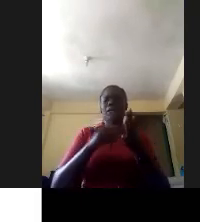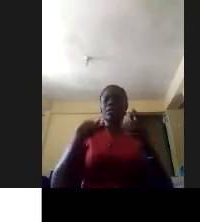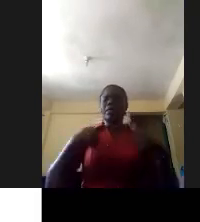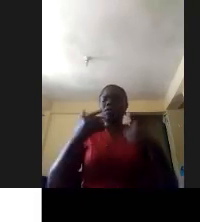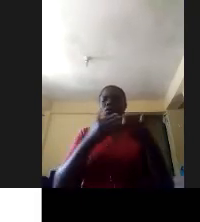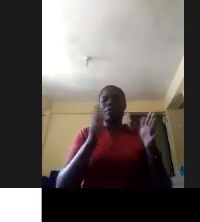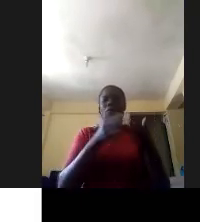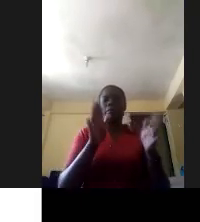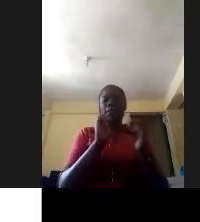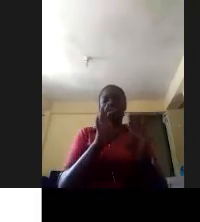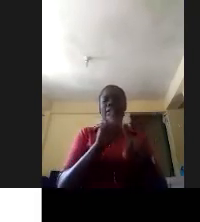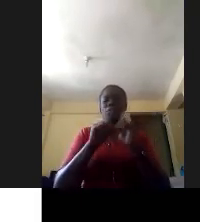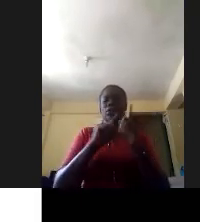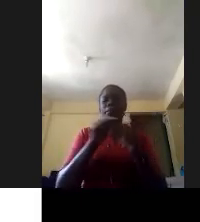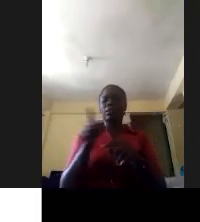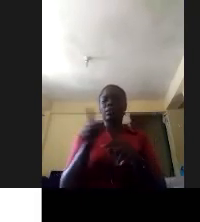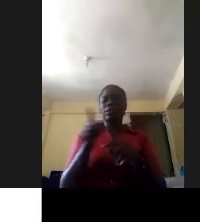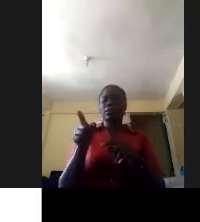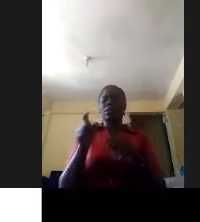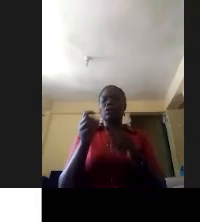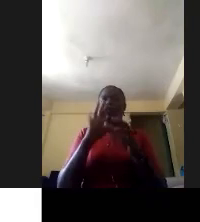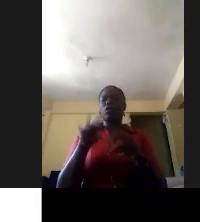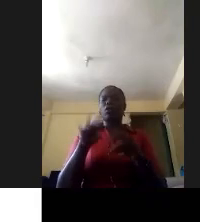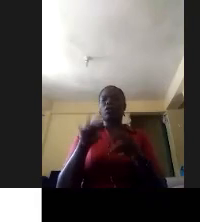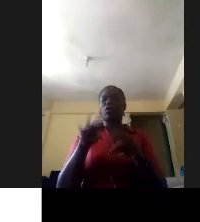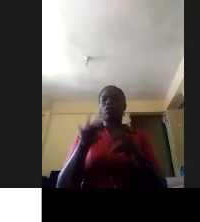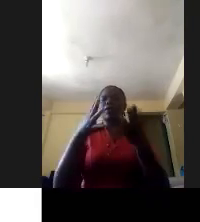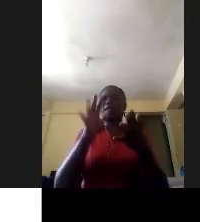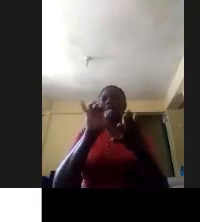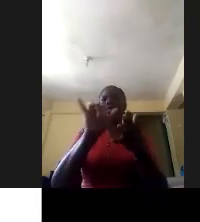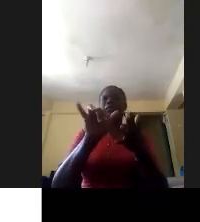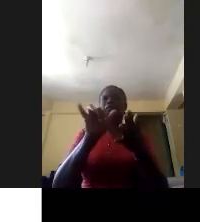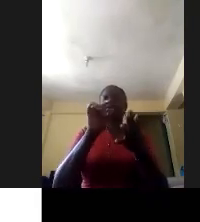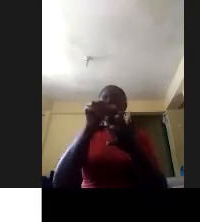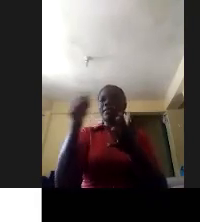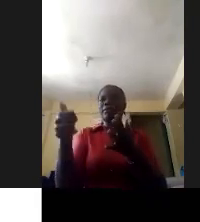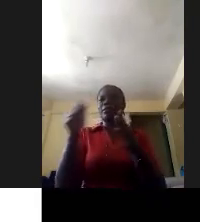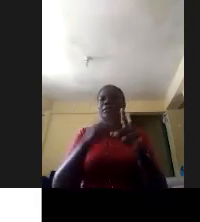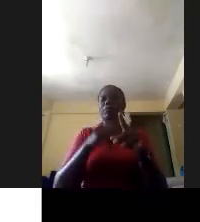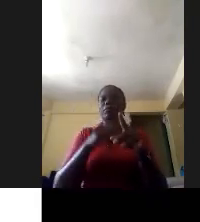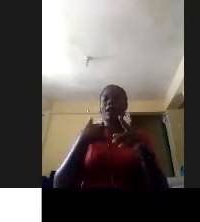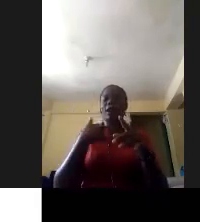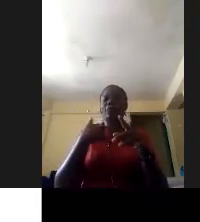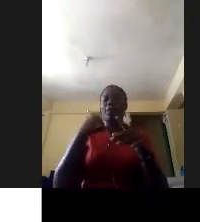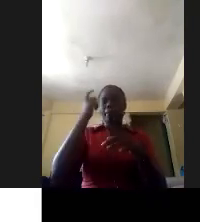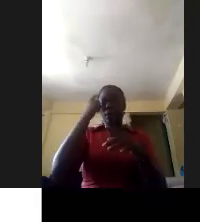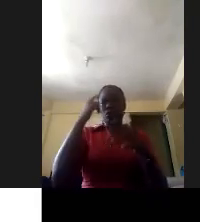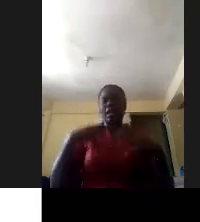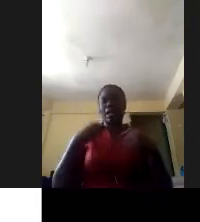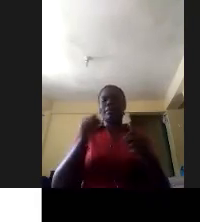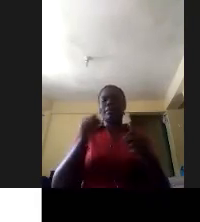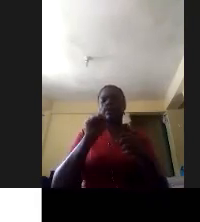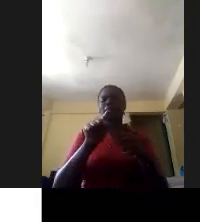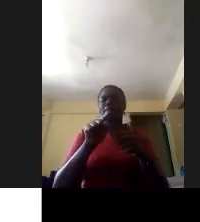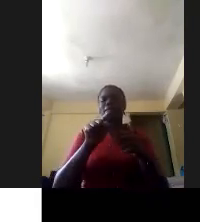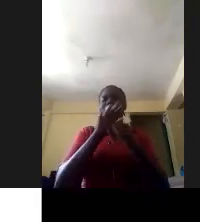it or providing that care to others when they are going through mental health. So again, destigmatization is very